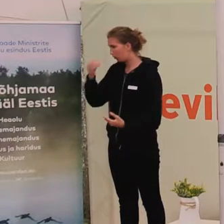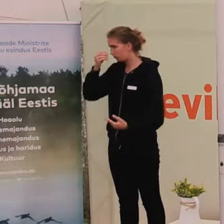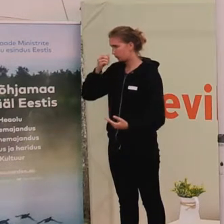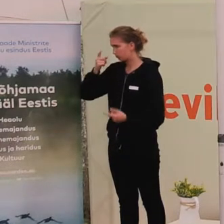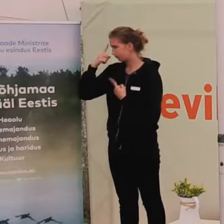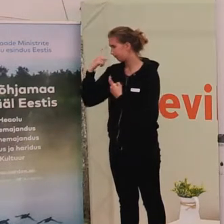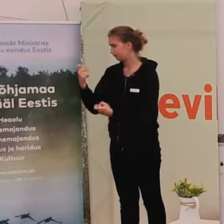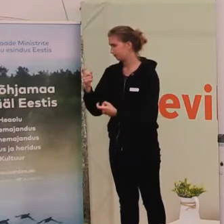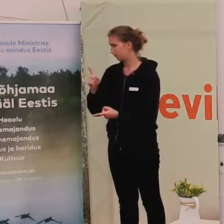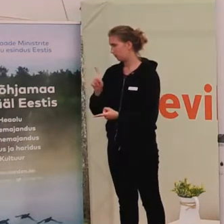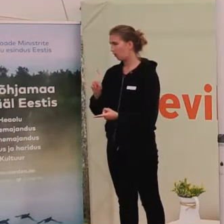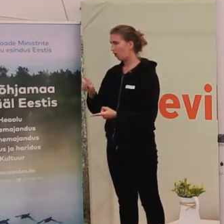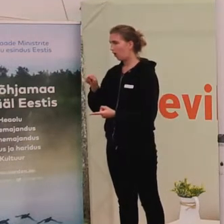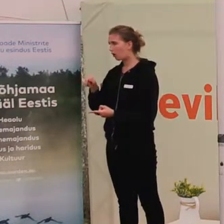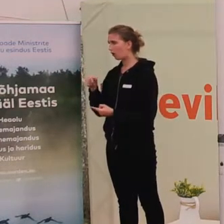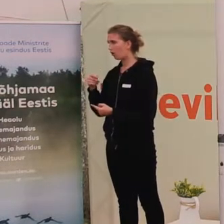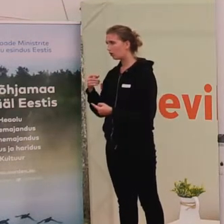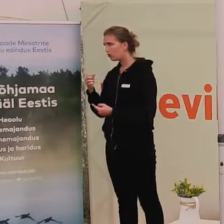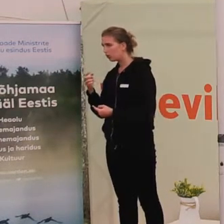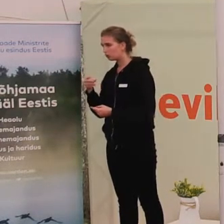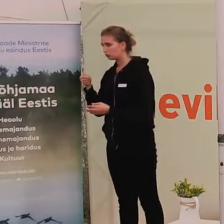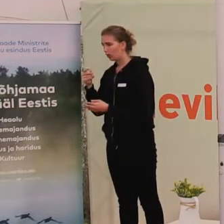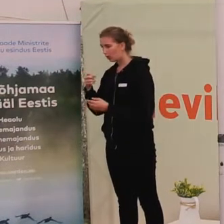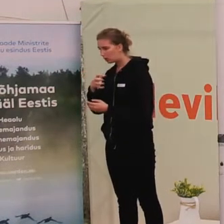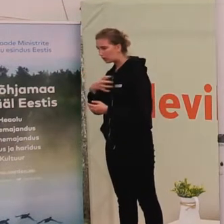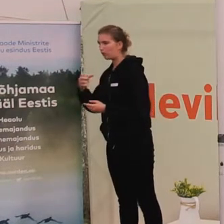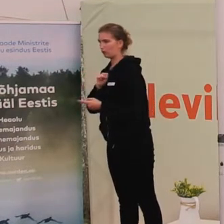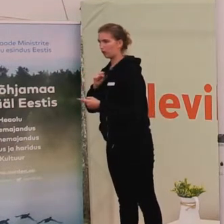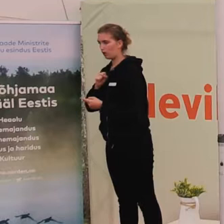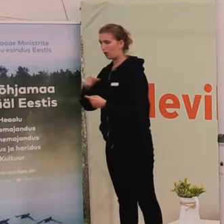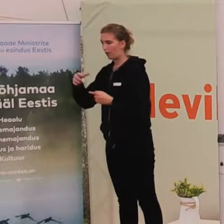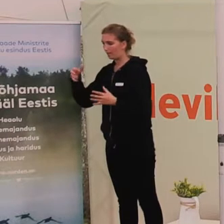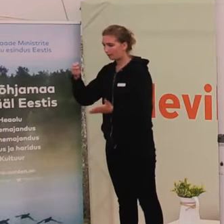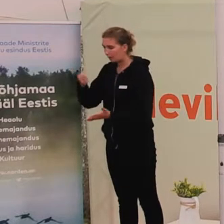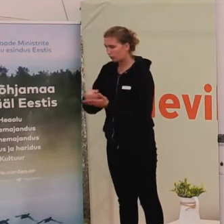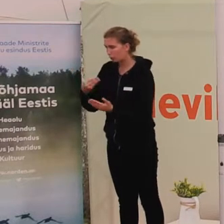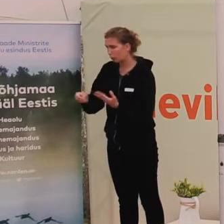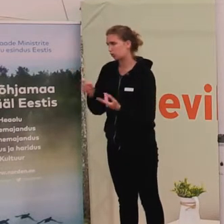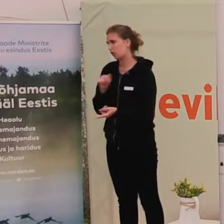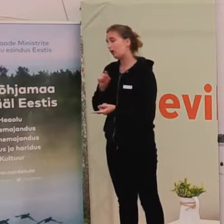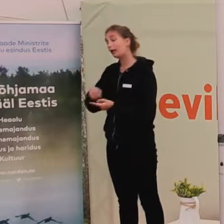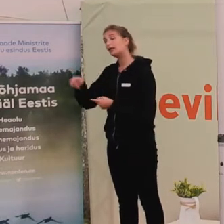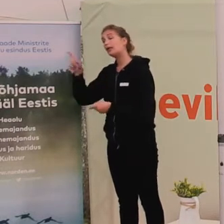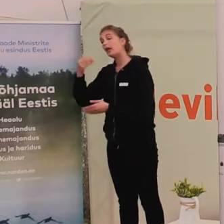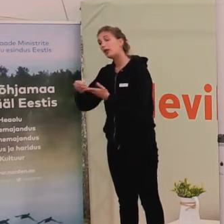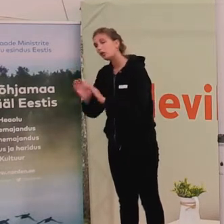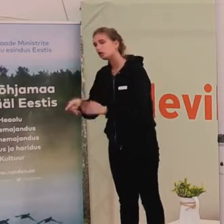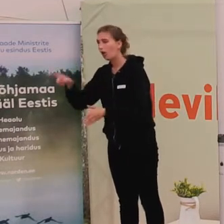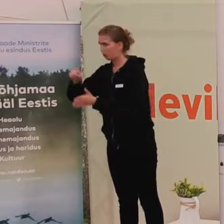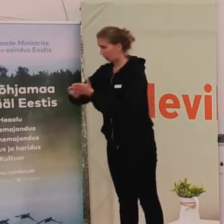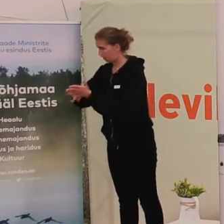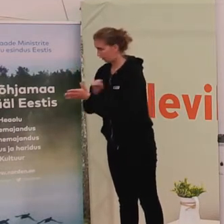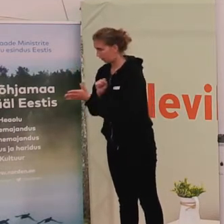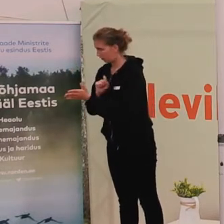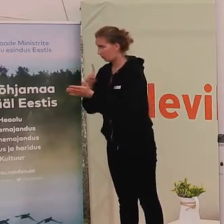that you have to be quite wealthy to be able to afford minimalism, because you don't buy things, but then you rent them, but for you to rent them,